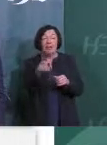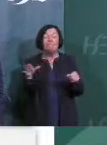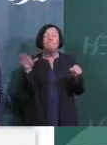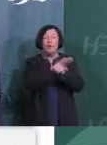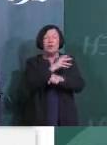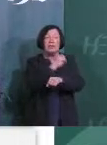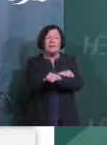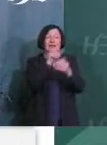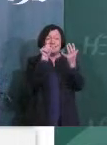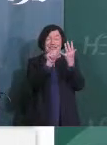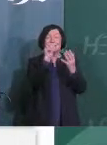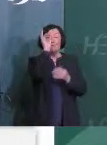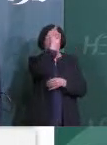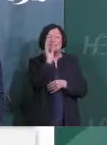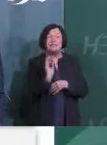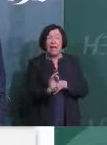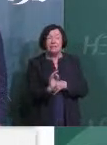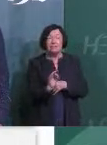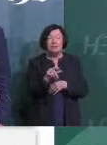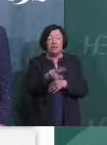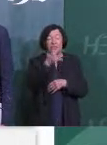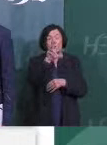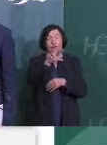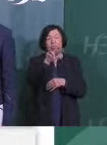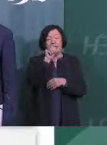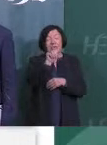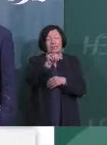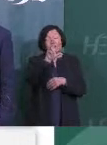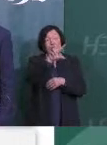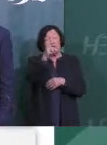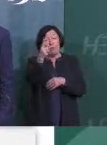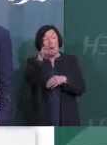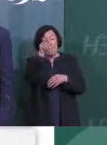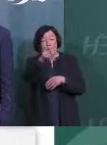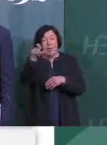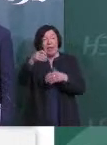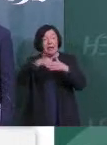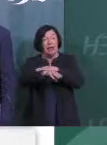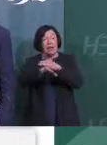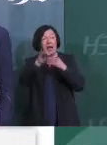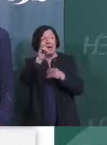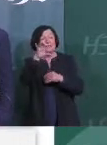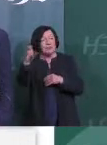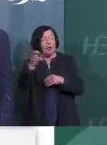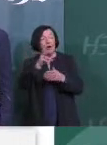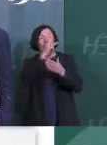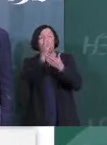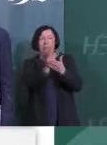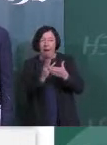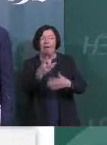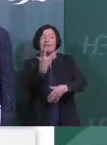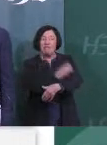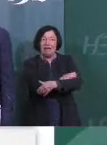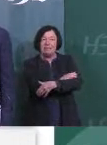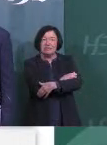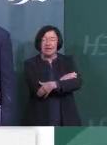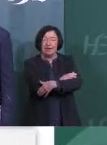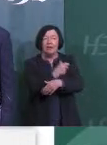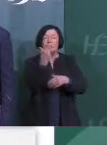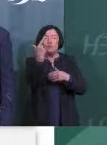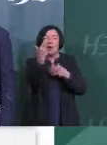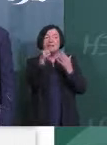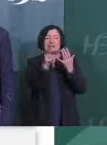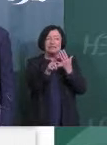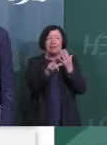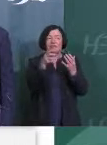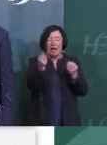fully vaccinated, 6%. And of the 31 patients who were admitted to ITU and were at least partly vaccinated,